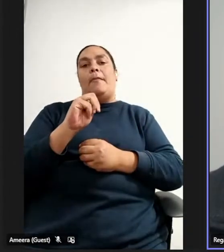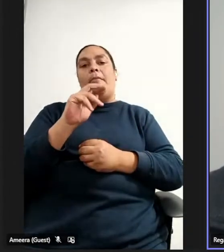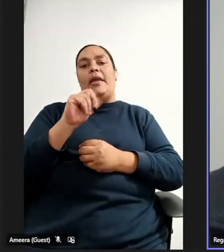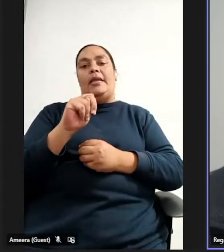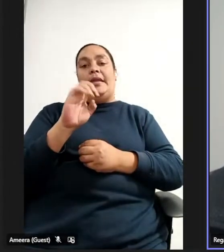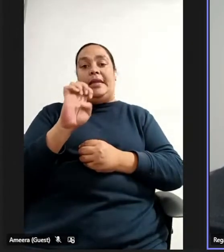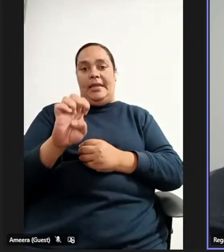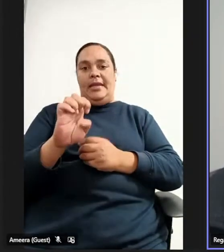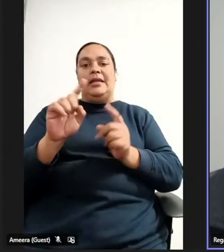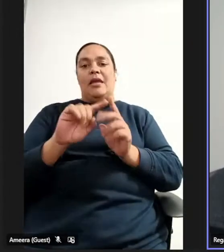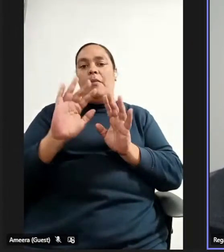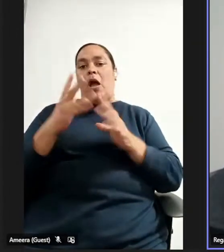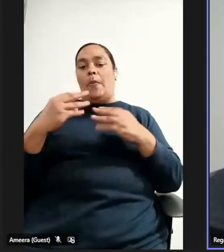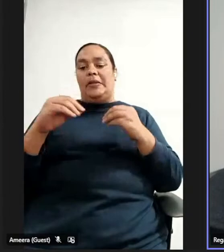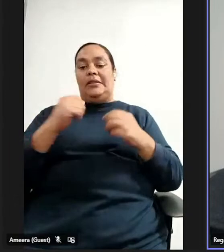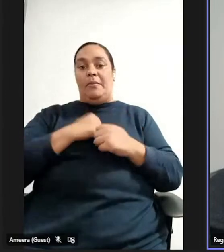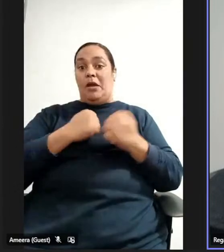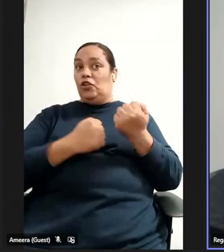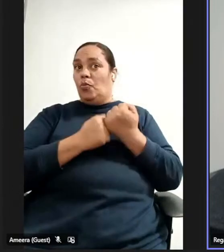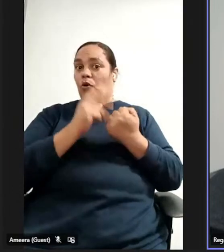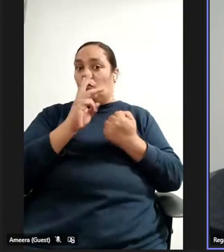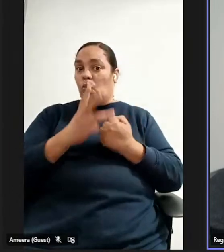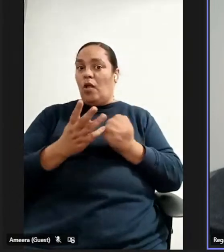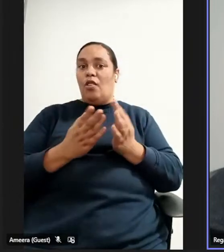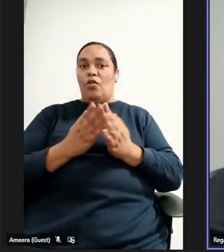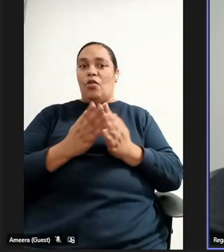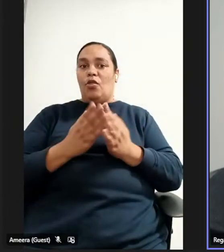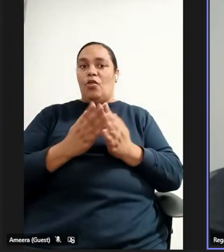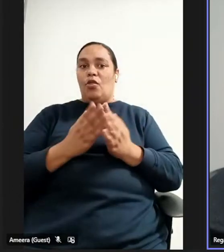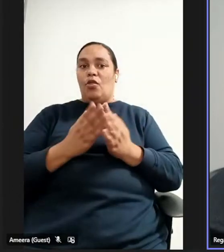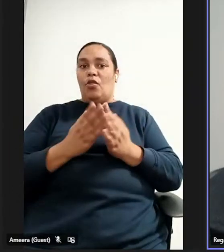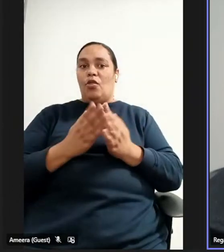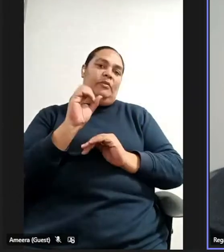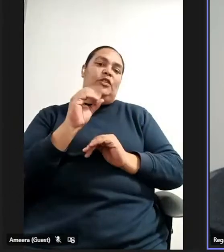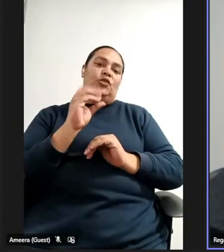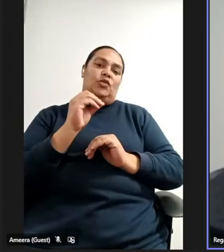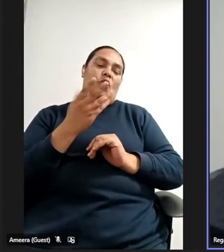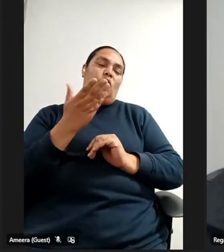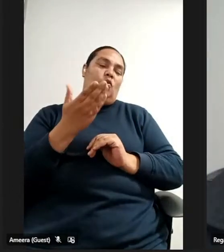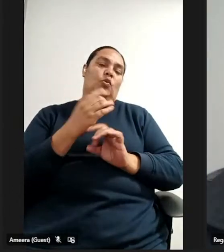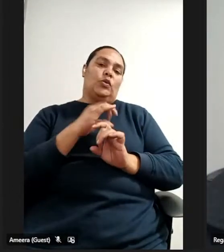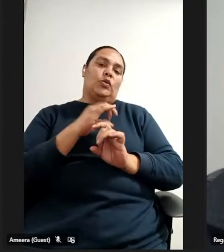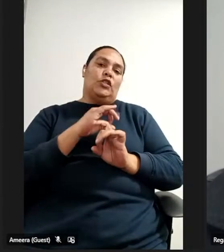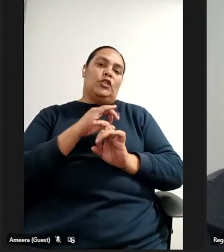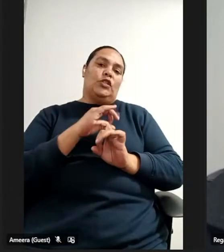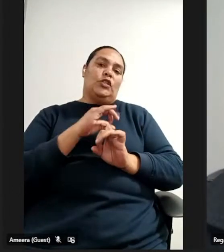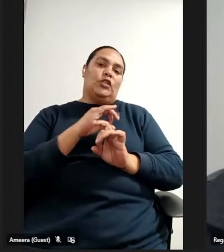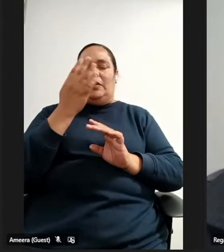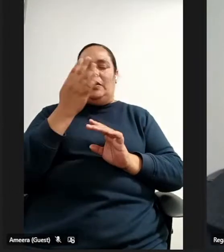be supported by the provincial government? So we'll start with you, Minister Wenger. Thank you.